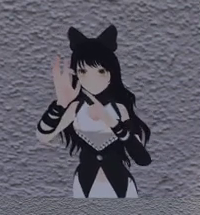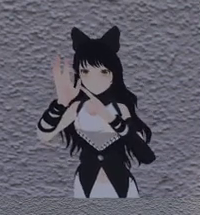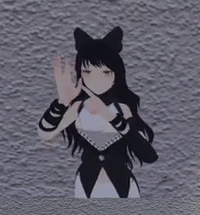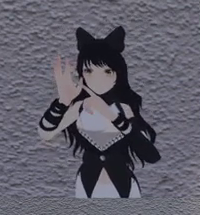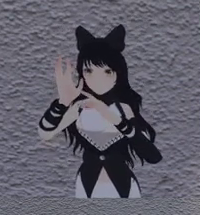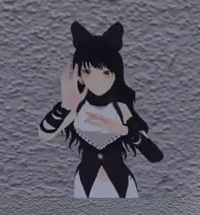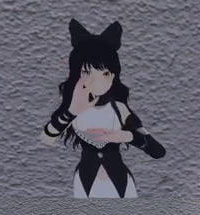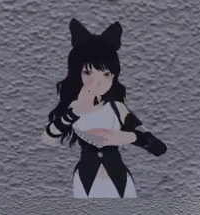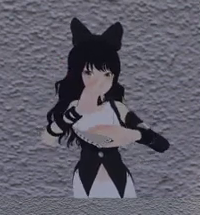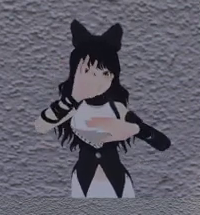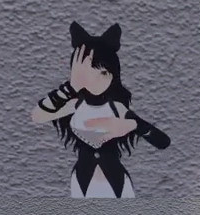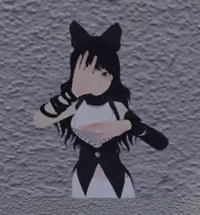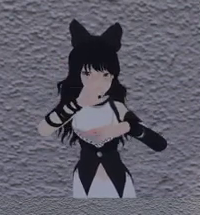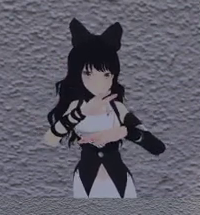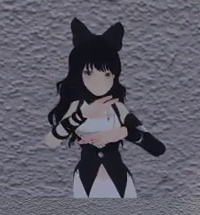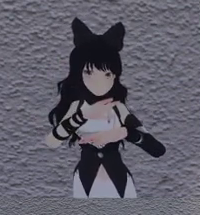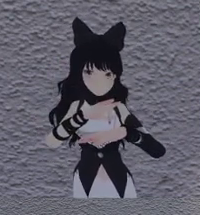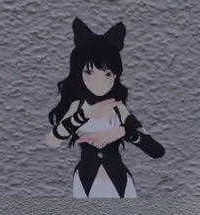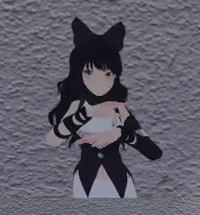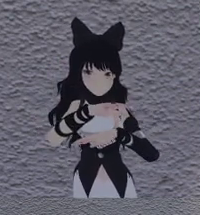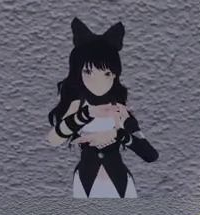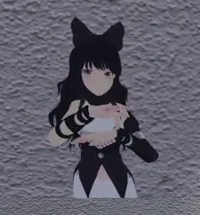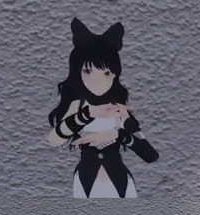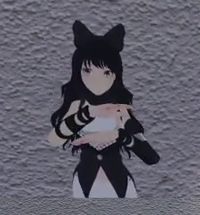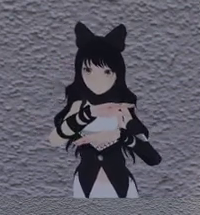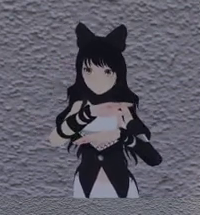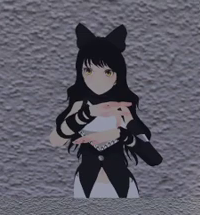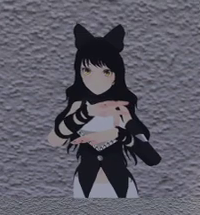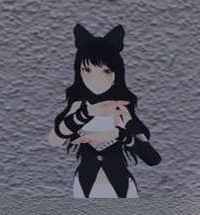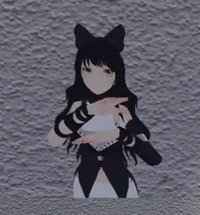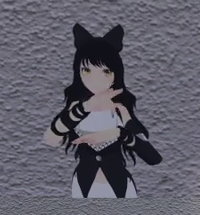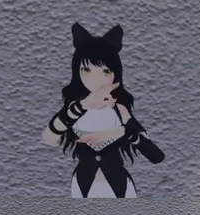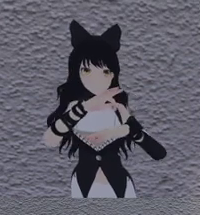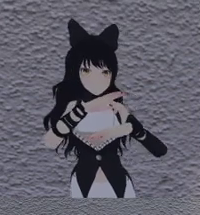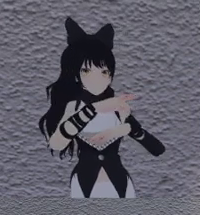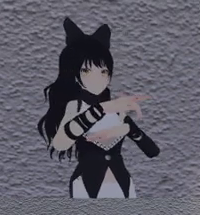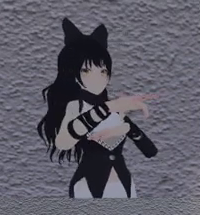Now, what's the sign? Middle finger down. Empty.